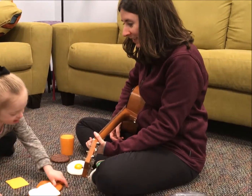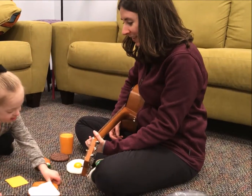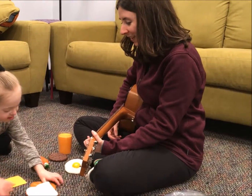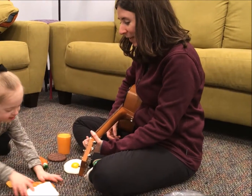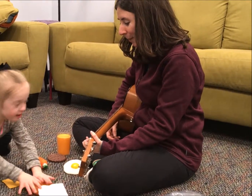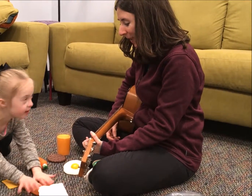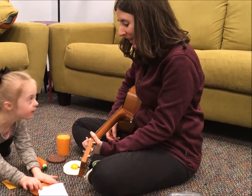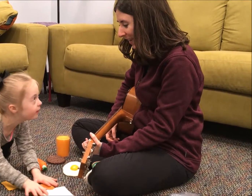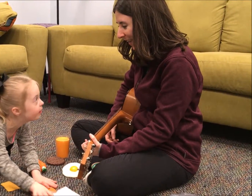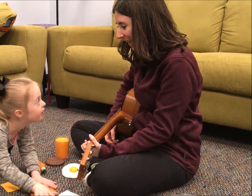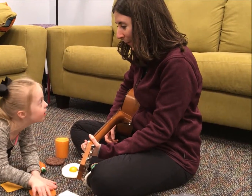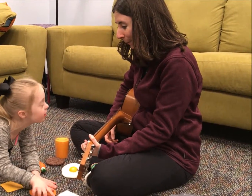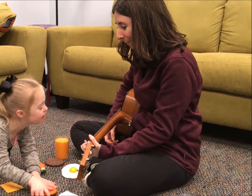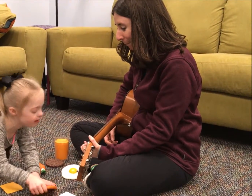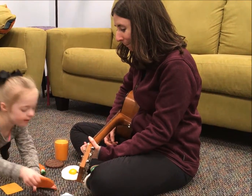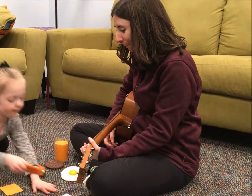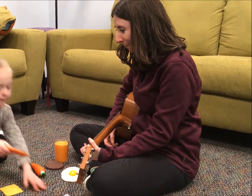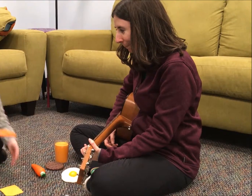Pancake. A pancake.